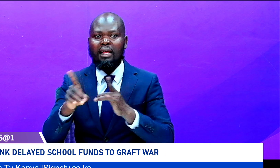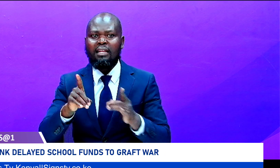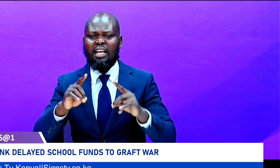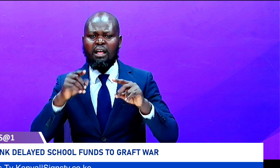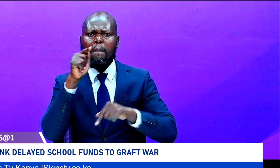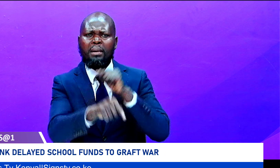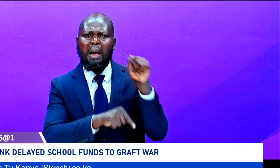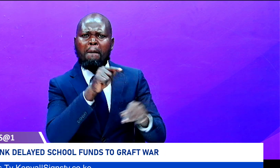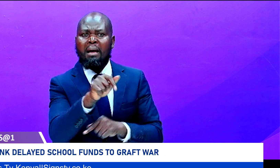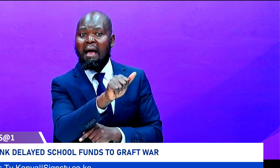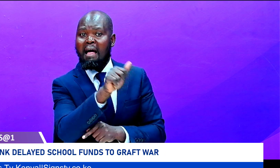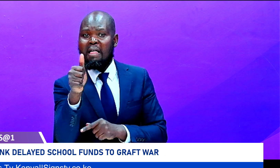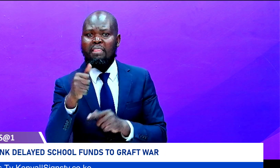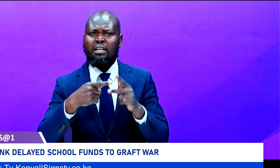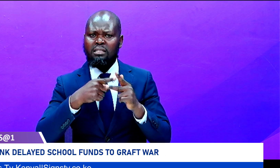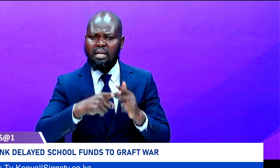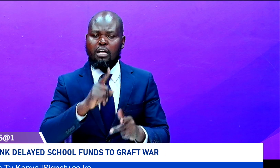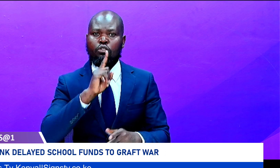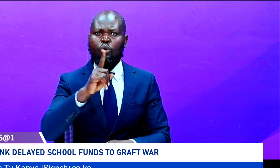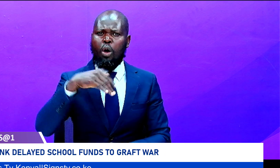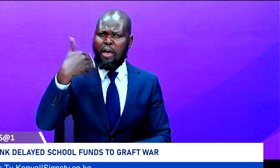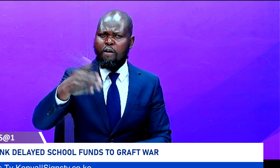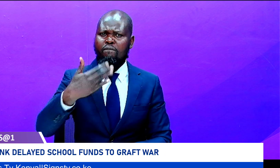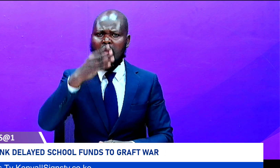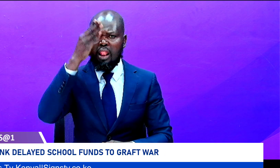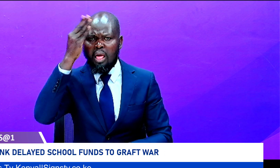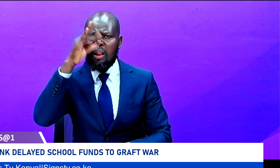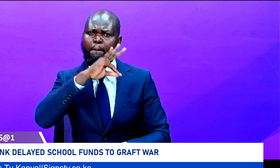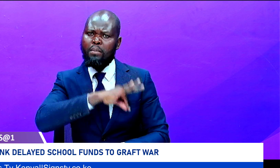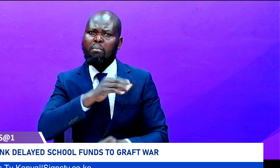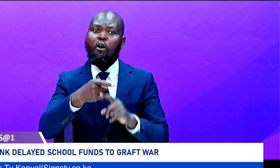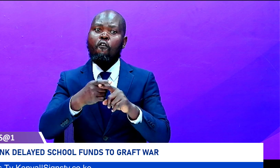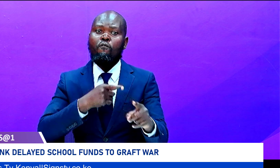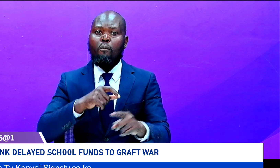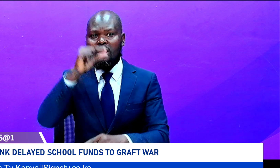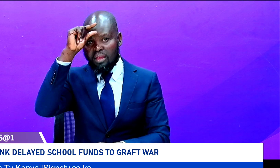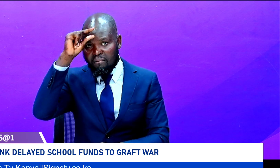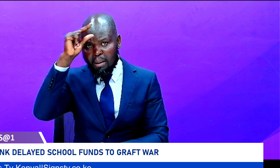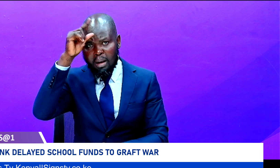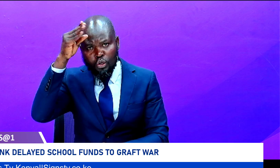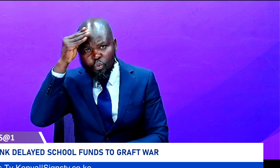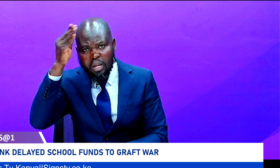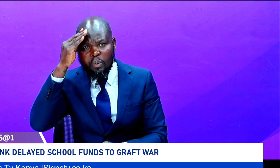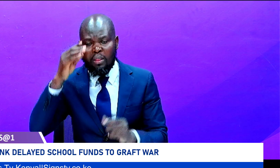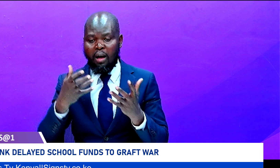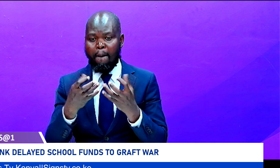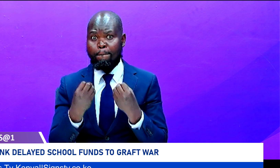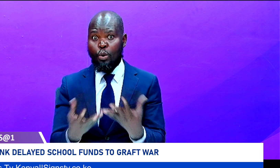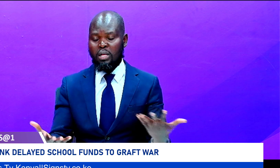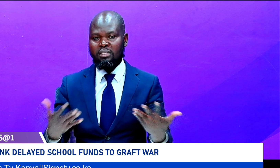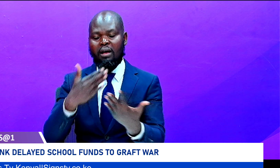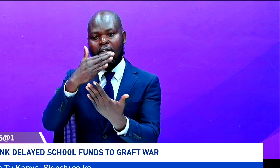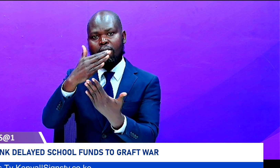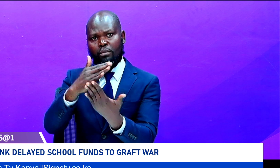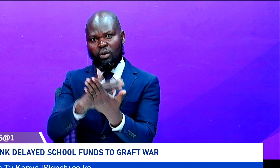insisting that accurate data submission is key to unlocking timely disbursements and ensuring that every learner